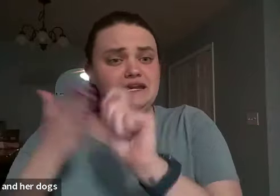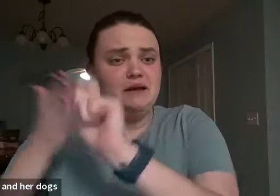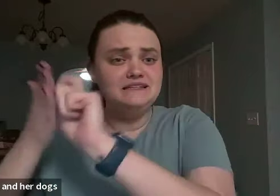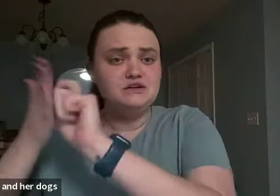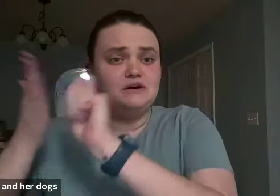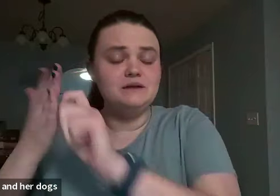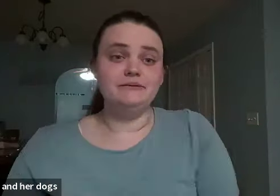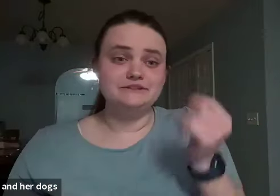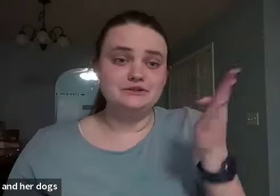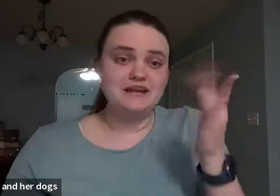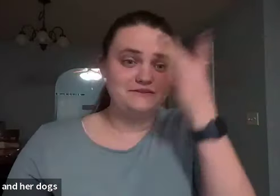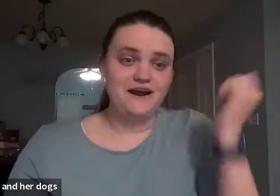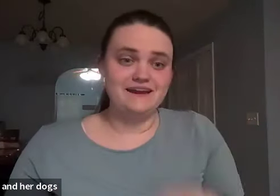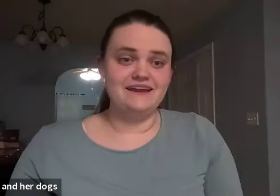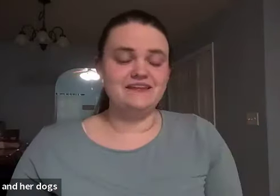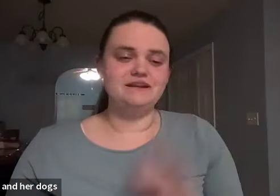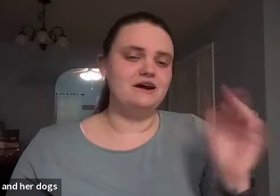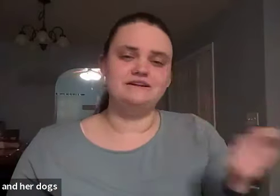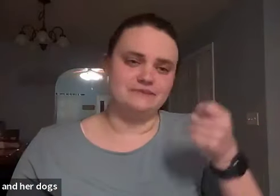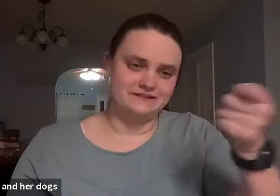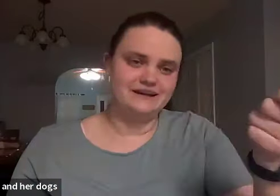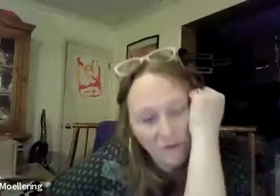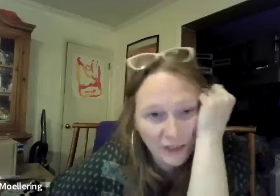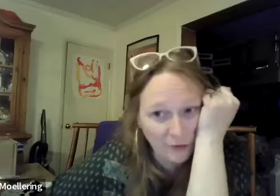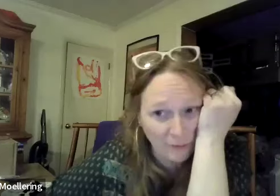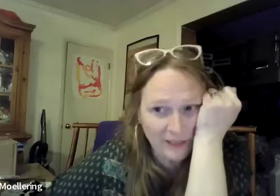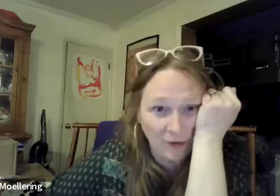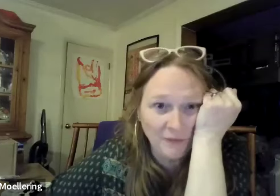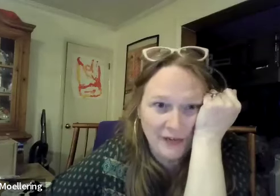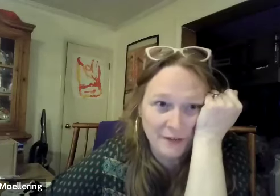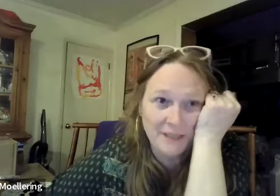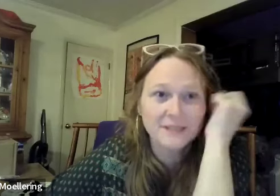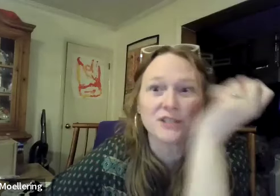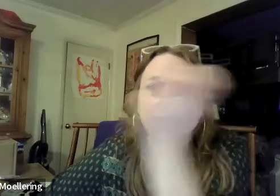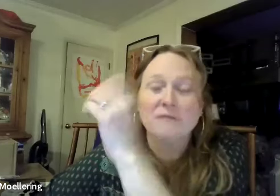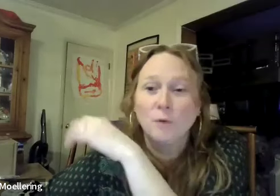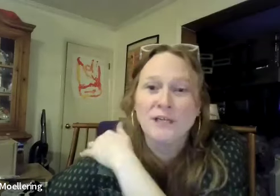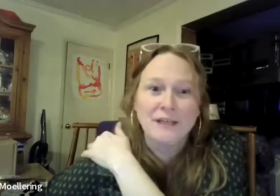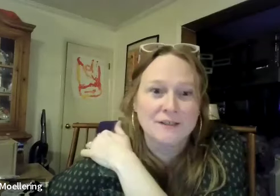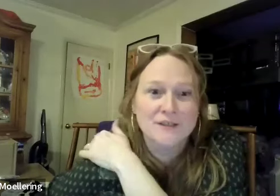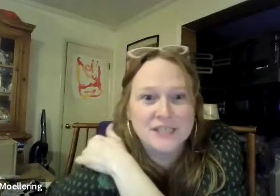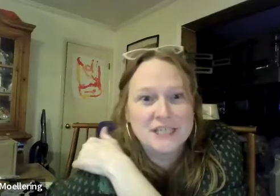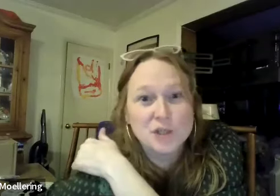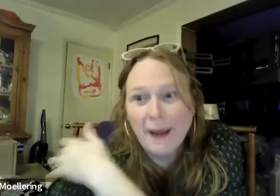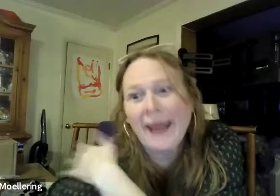need a pencil. And I'm like, too bad you forgot it. And then I'm like, no, here's a I pencil. feel I like got you. you're really holding out on me because it took me 4 years to get too